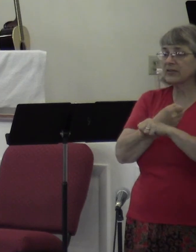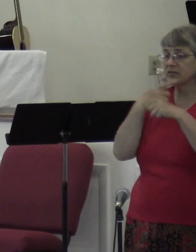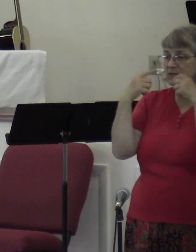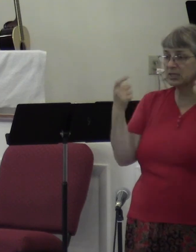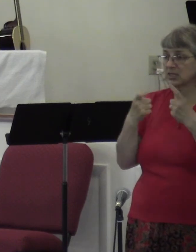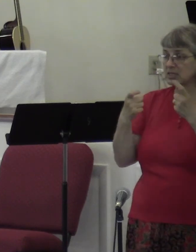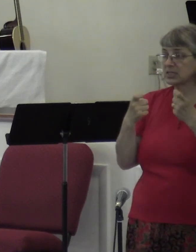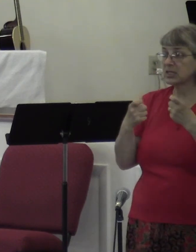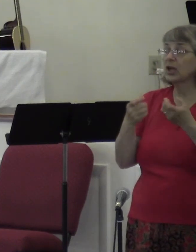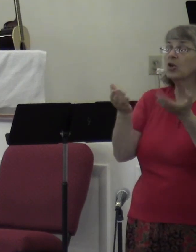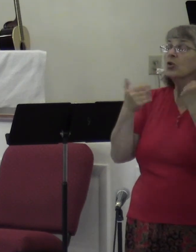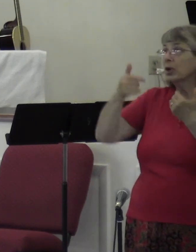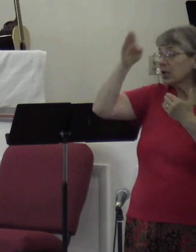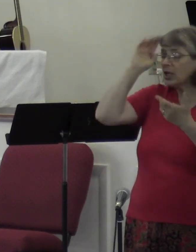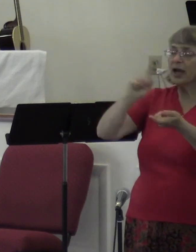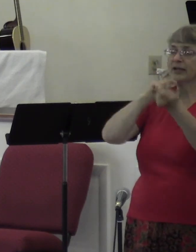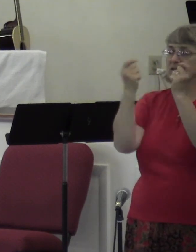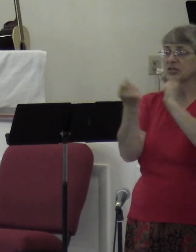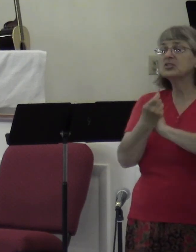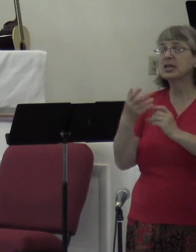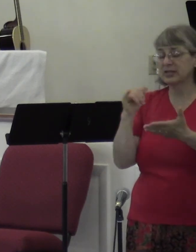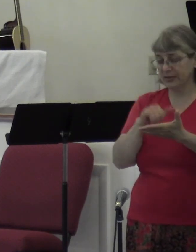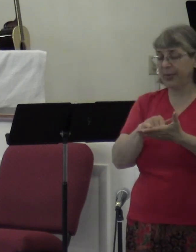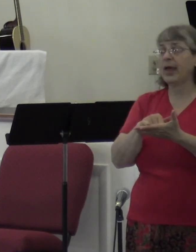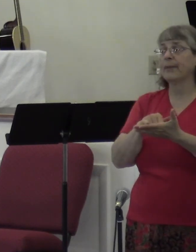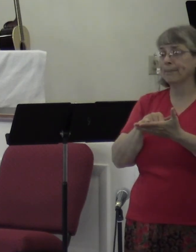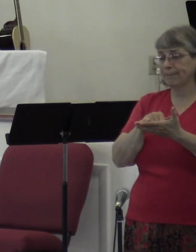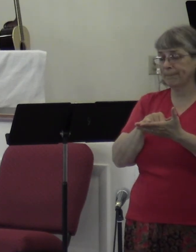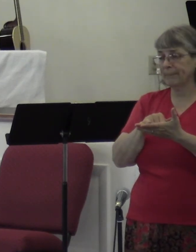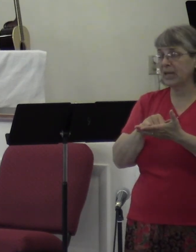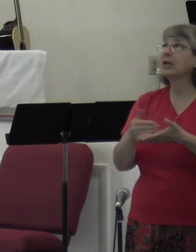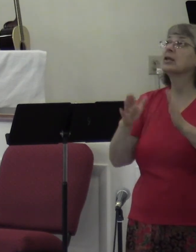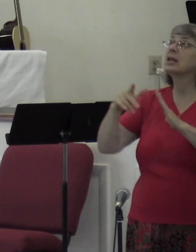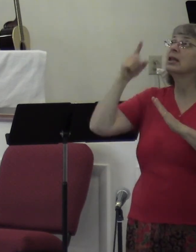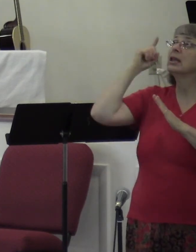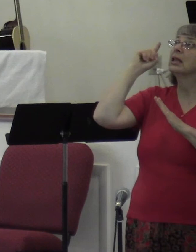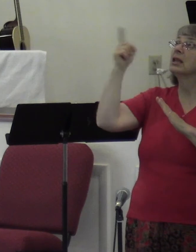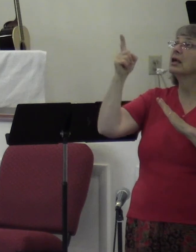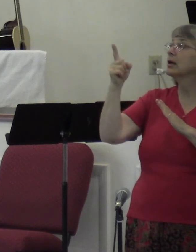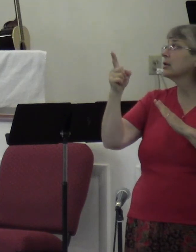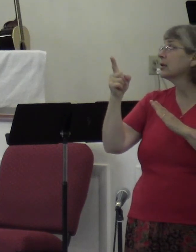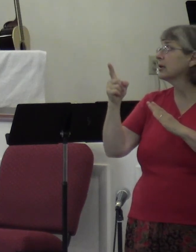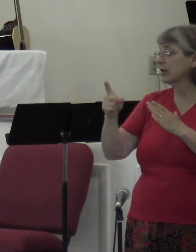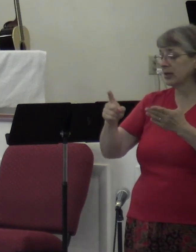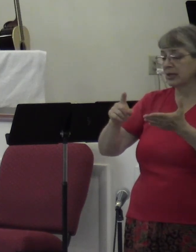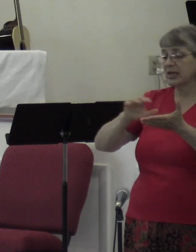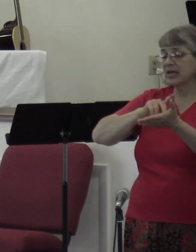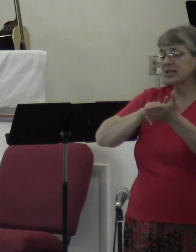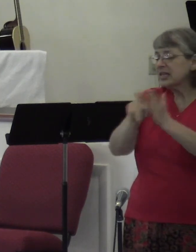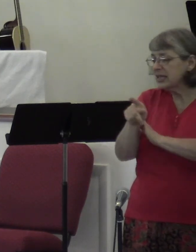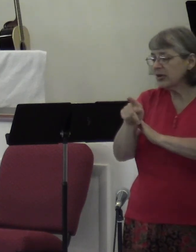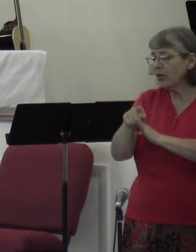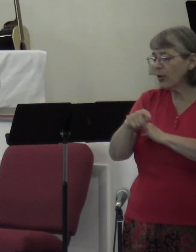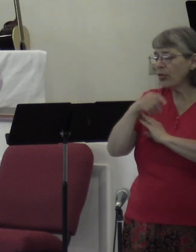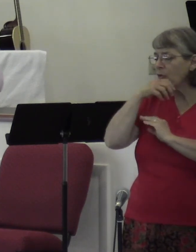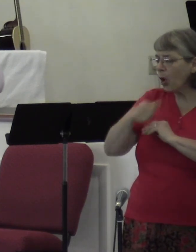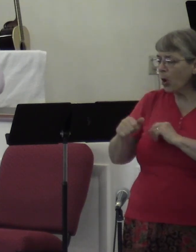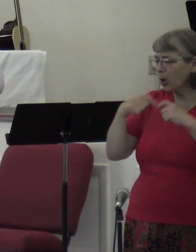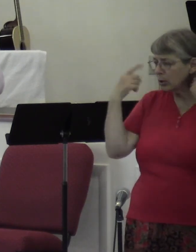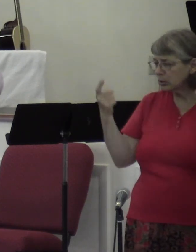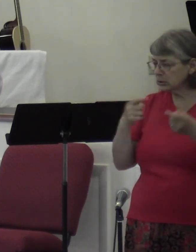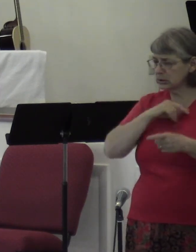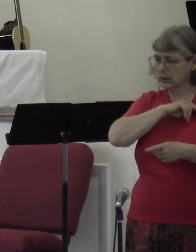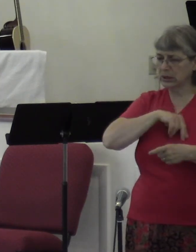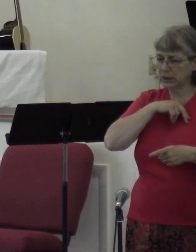want God to change that. And you let Him kill that old sin nature in you. You take it into